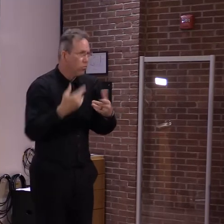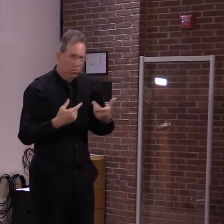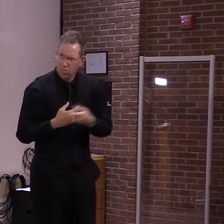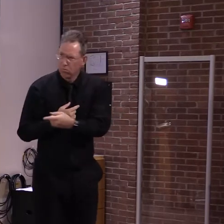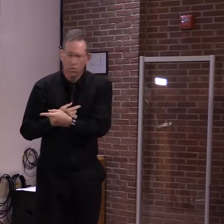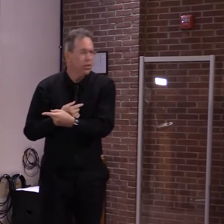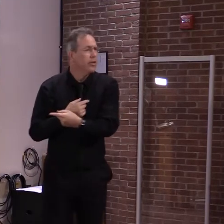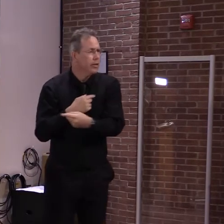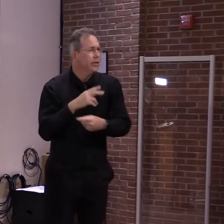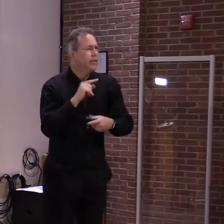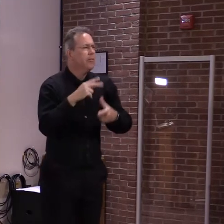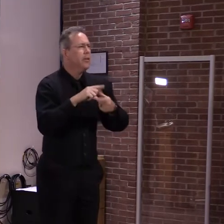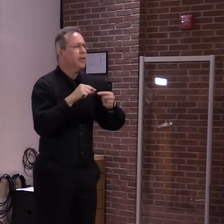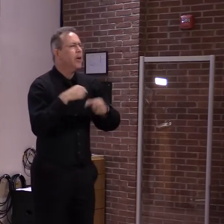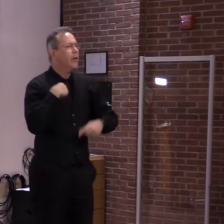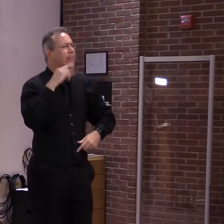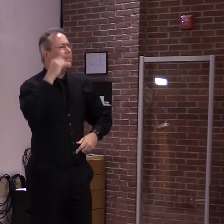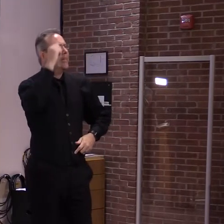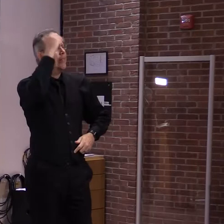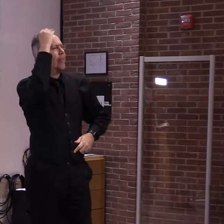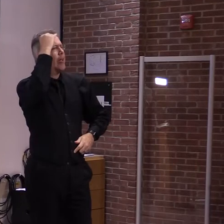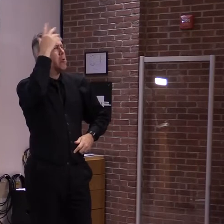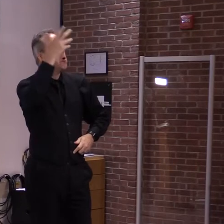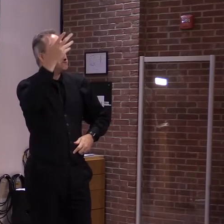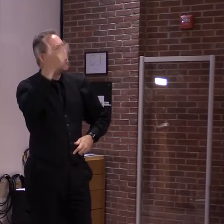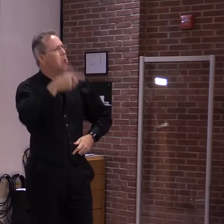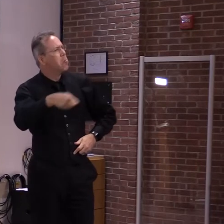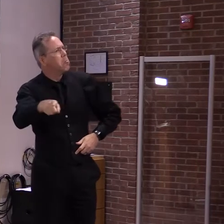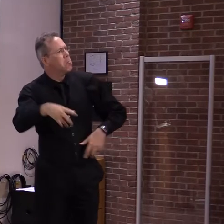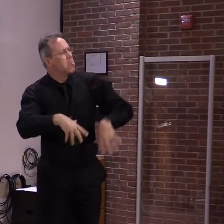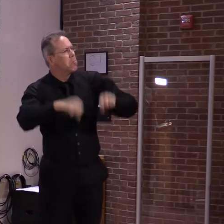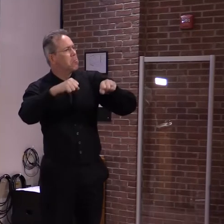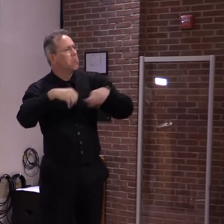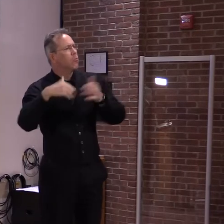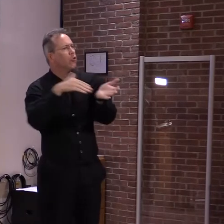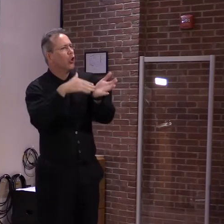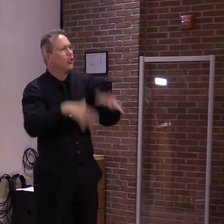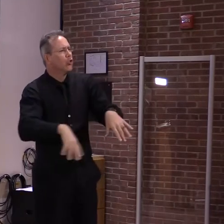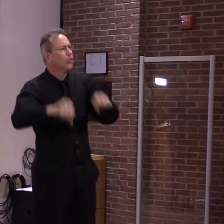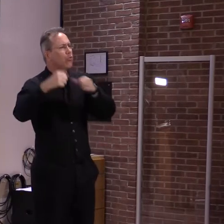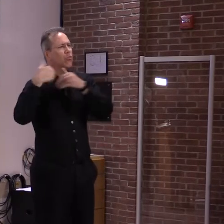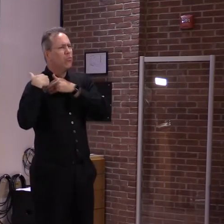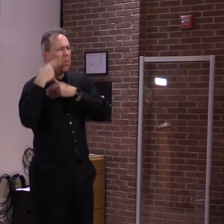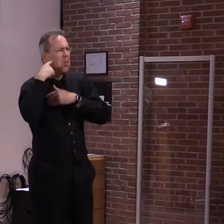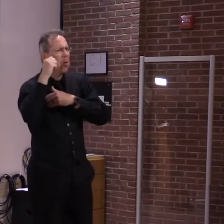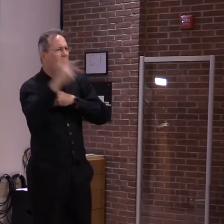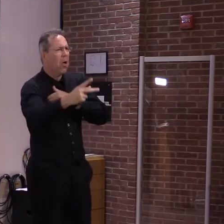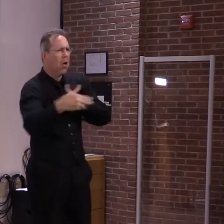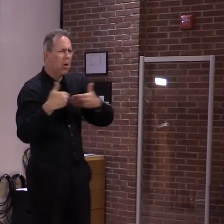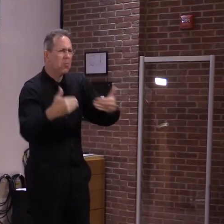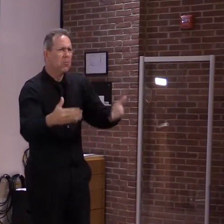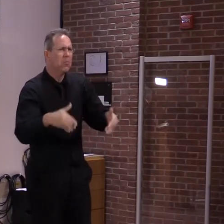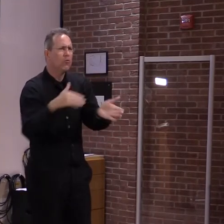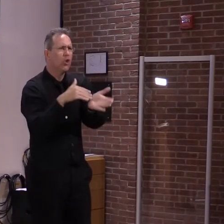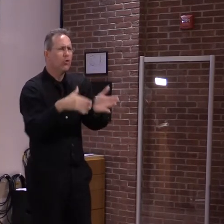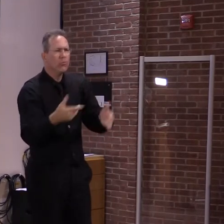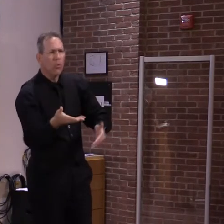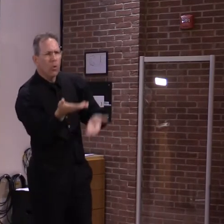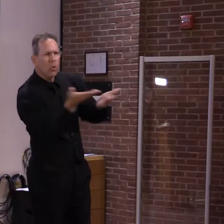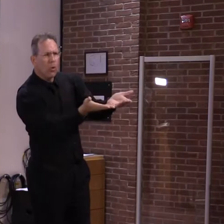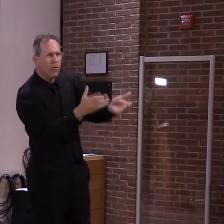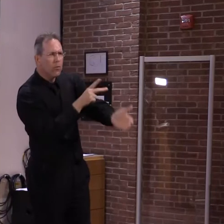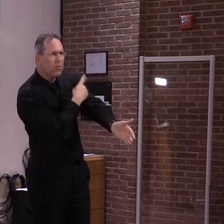probably transitioning to primary care. But in the next 2 weeks, we're going to be doing